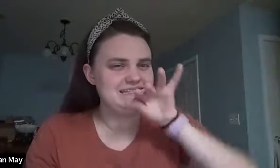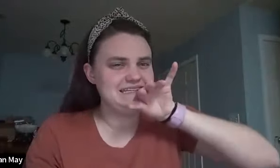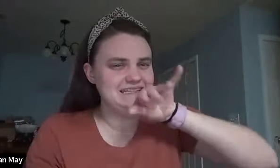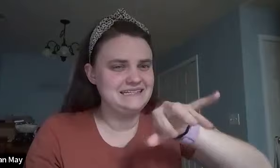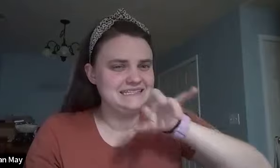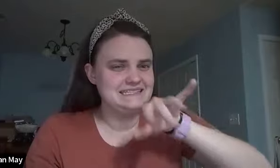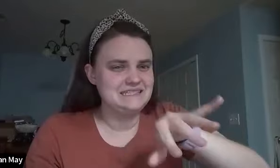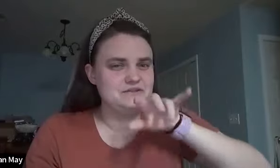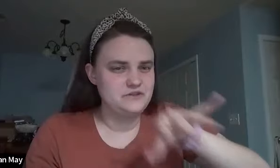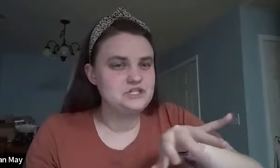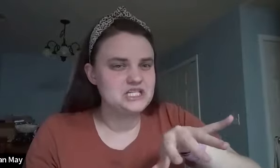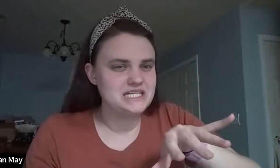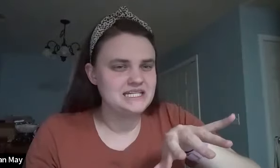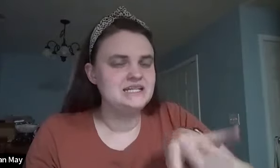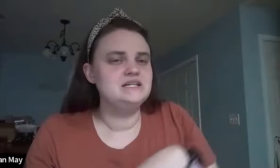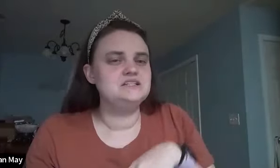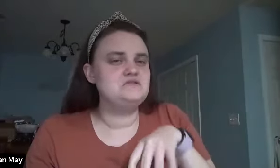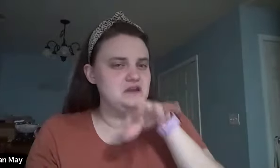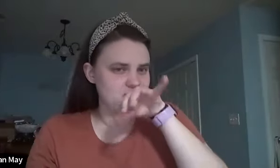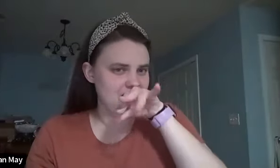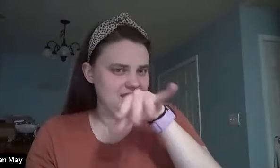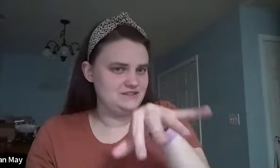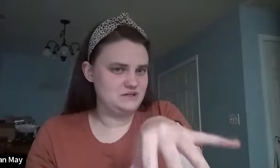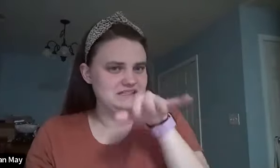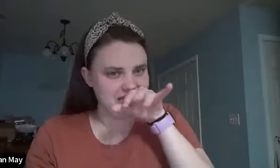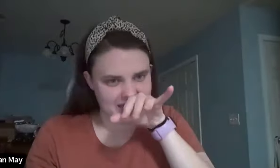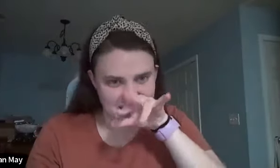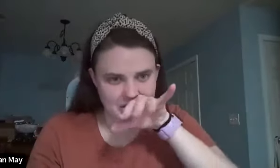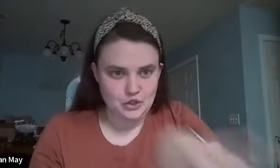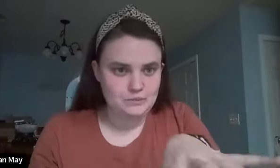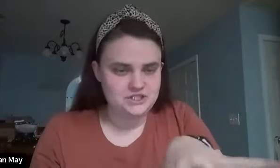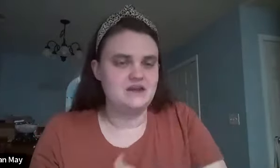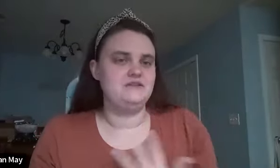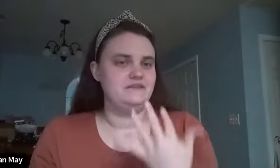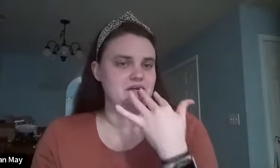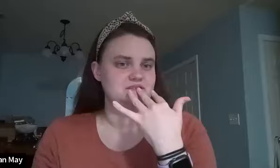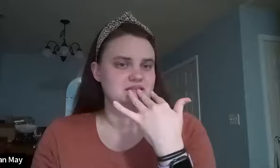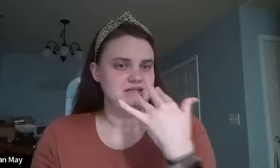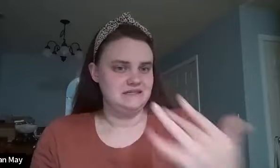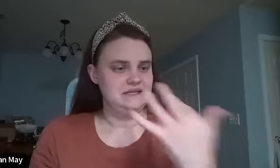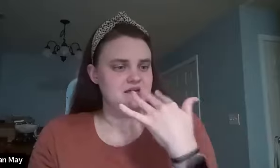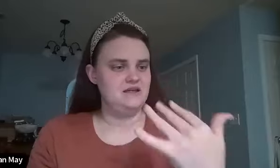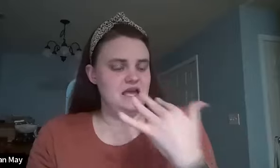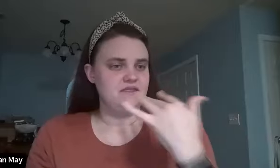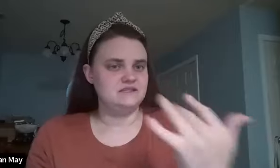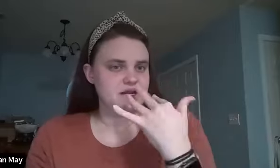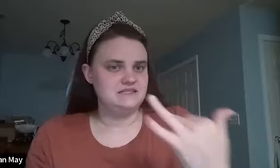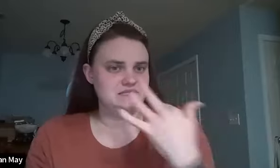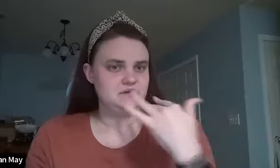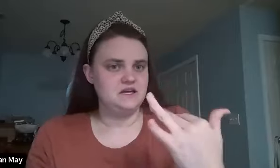easy confusion. So think dragon is where it's like you're pushing out the flames. And then spicy is because